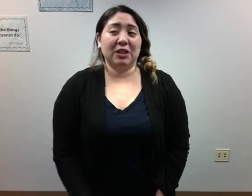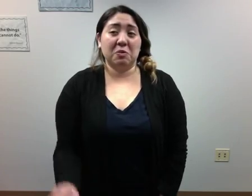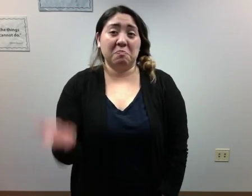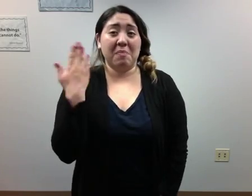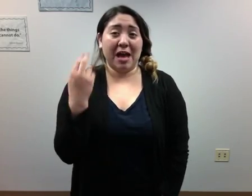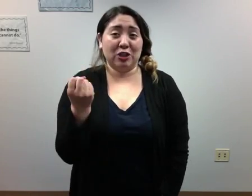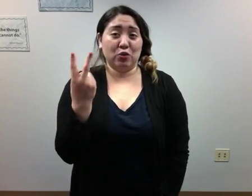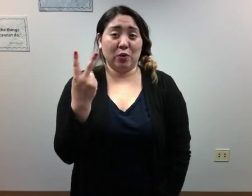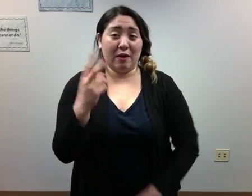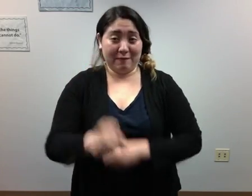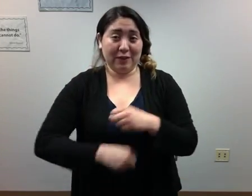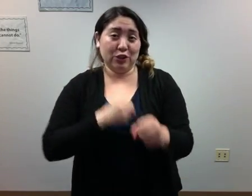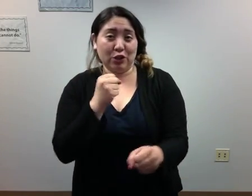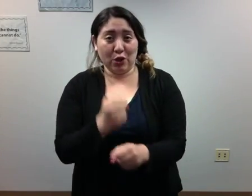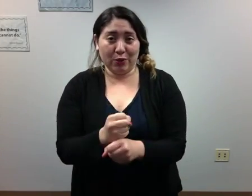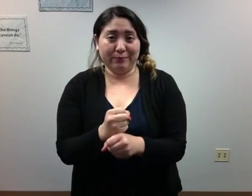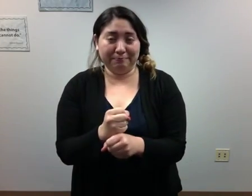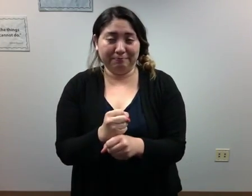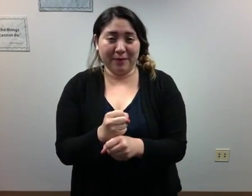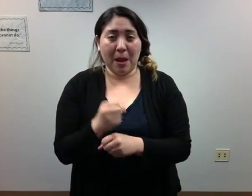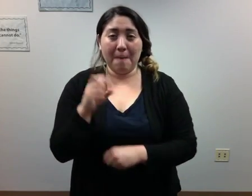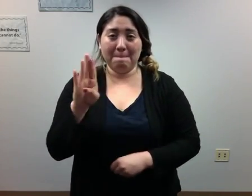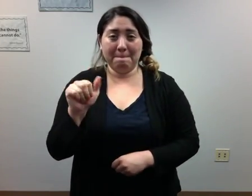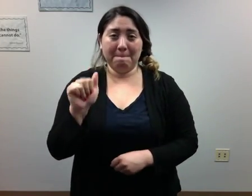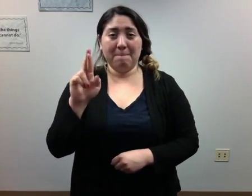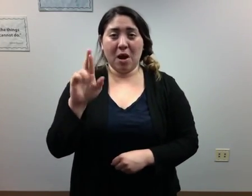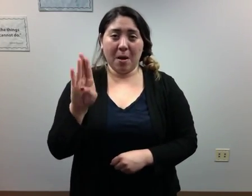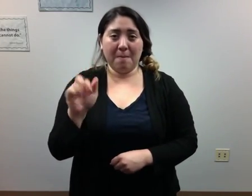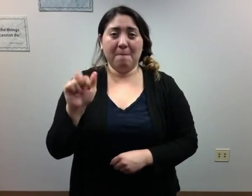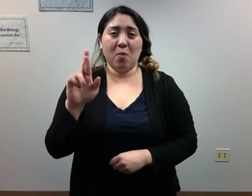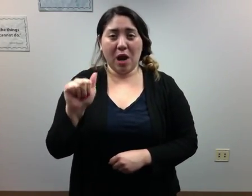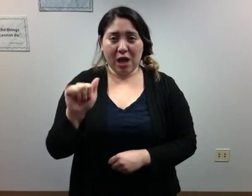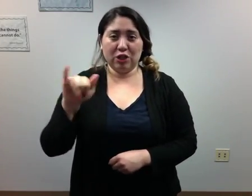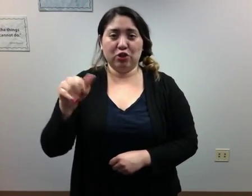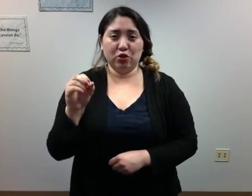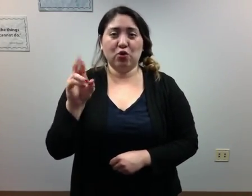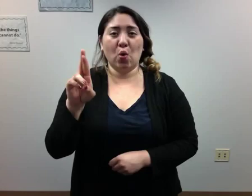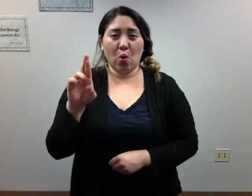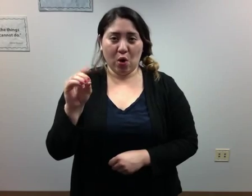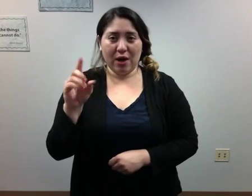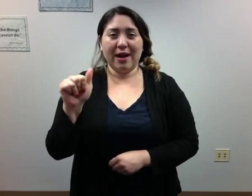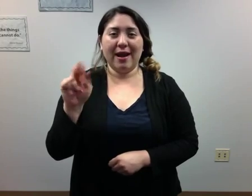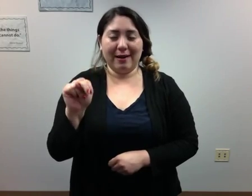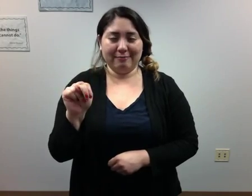12 years ago, Barbara Jordan, another Texas woman,